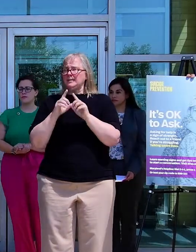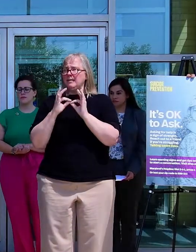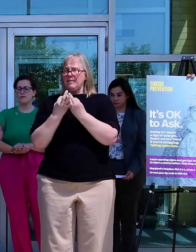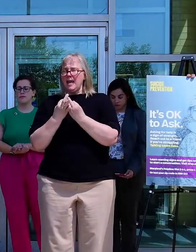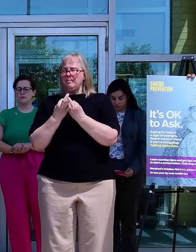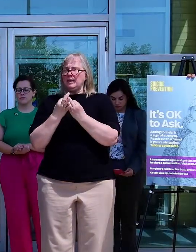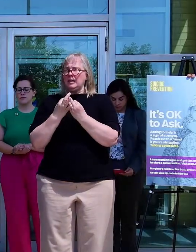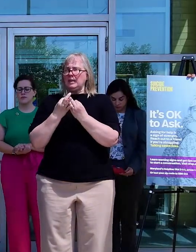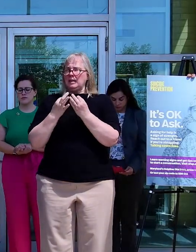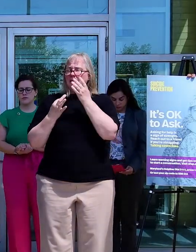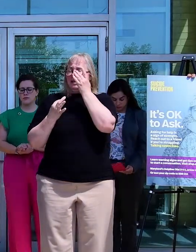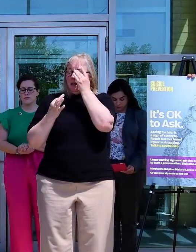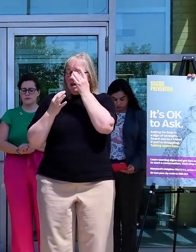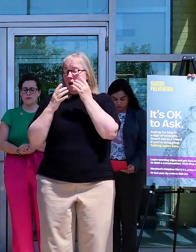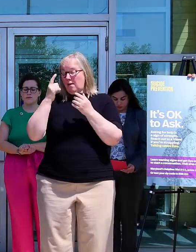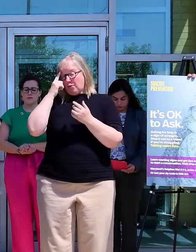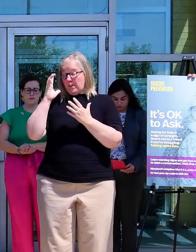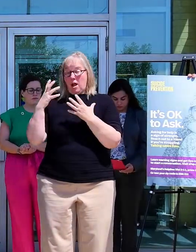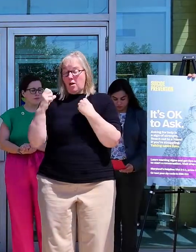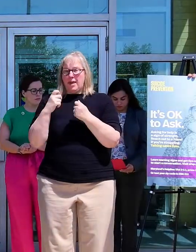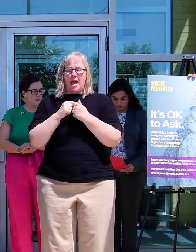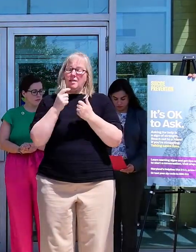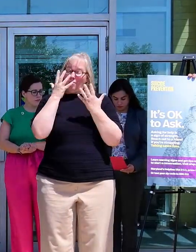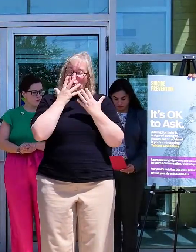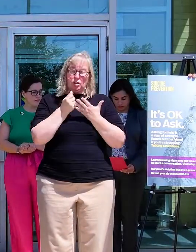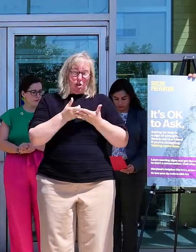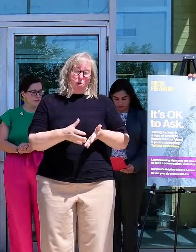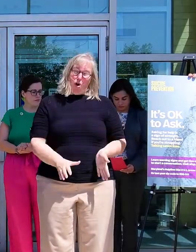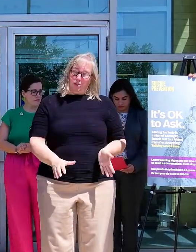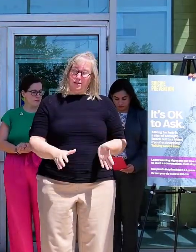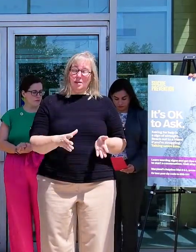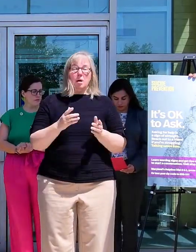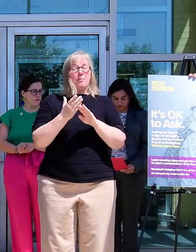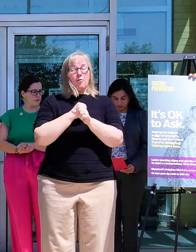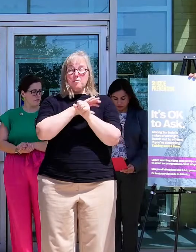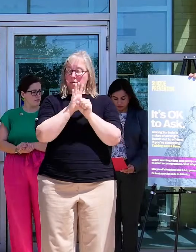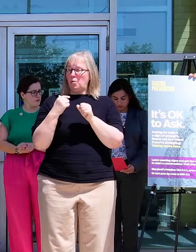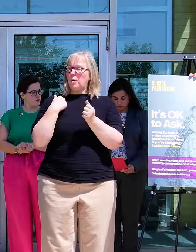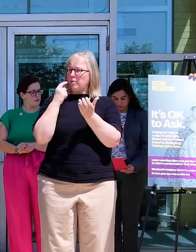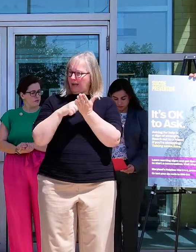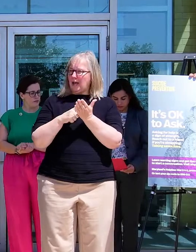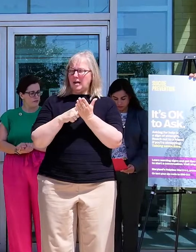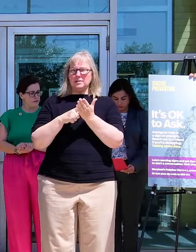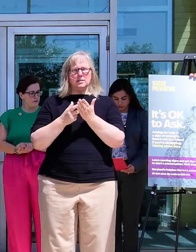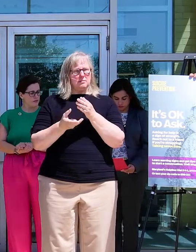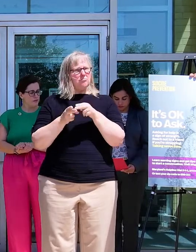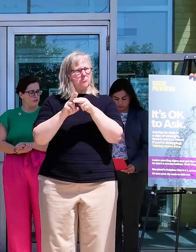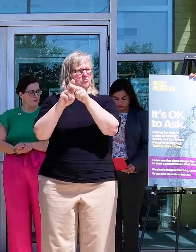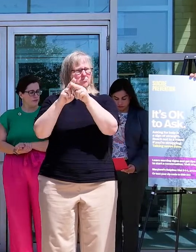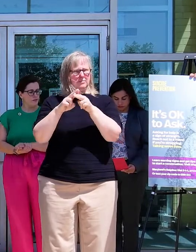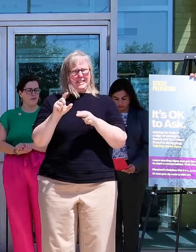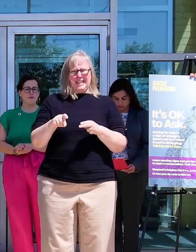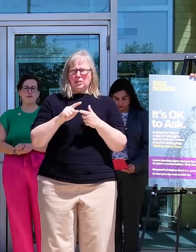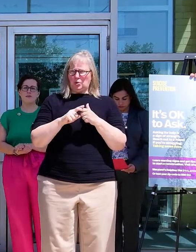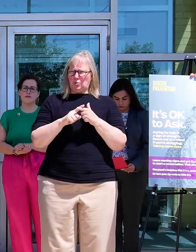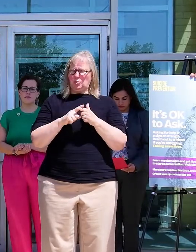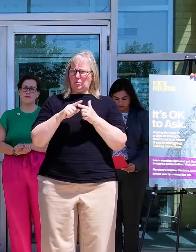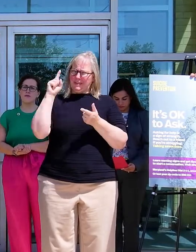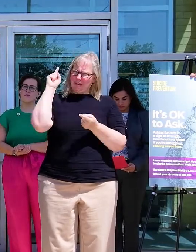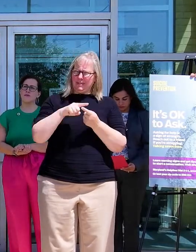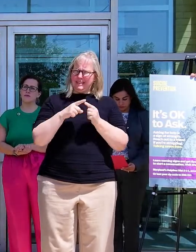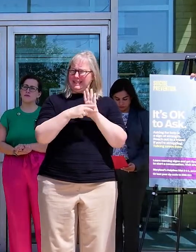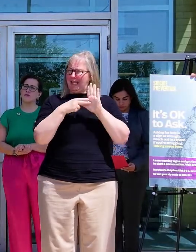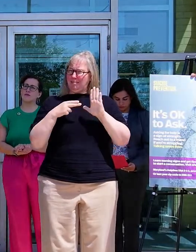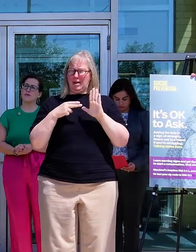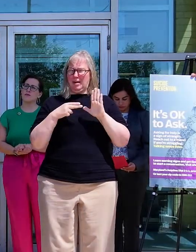loss. But even before the pandemic, we recognized the increasing need to reduce the stigma of mental health challenges